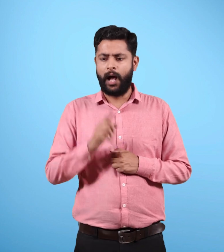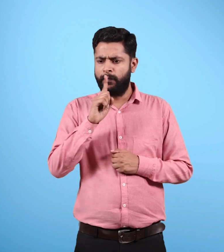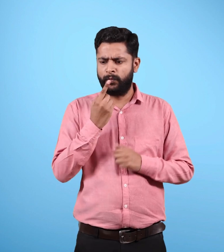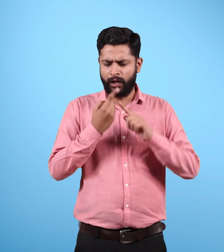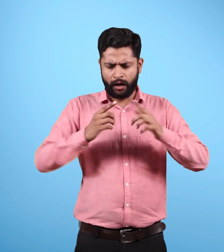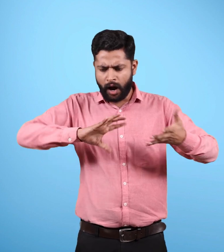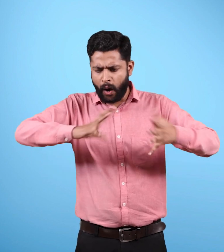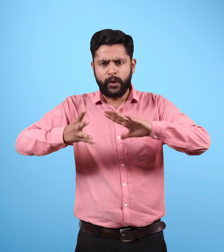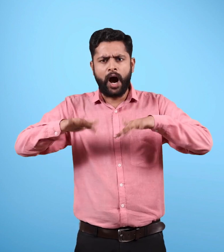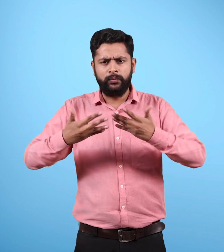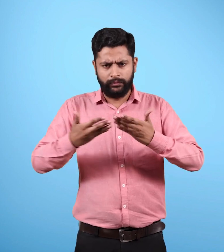Have you seen a beehive